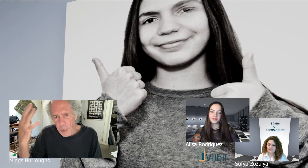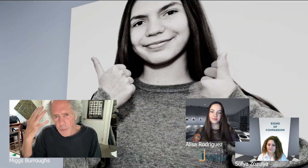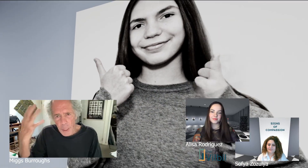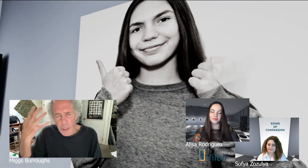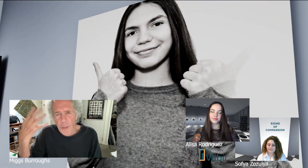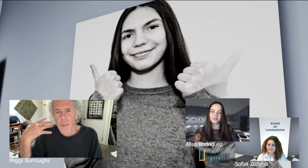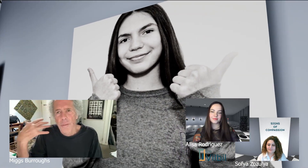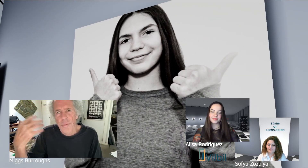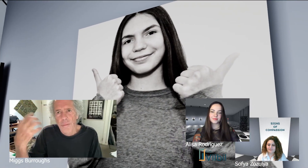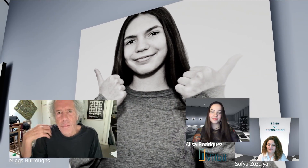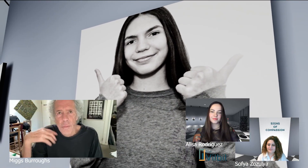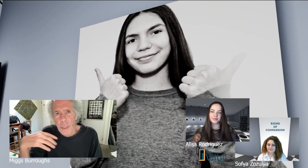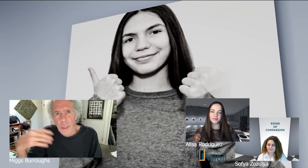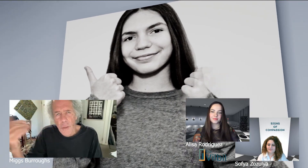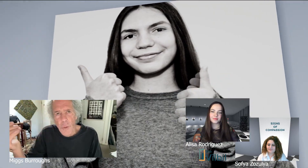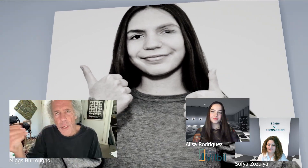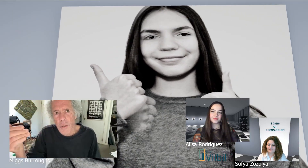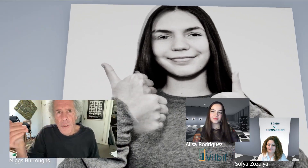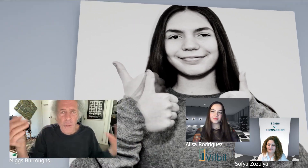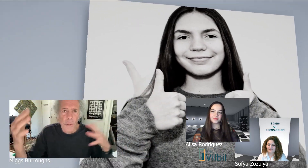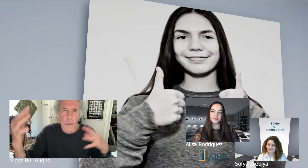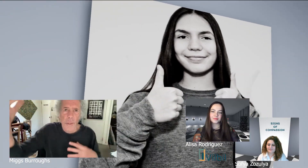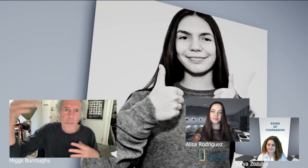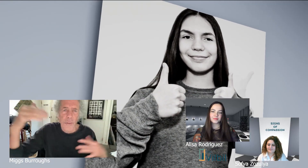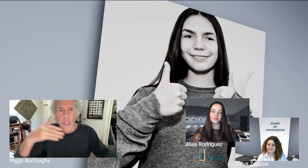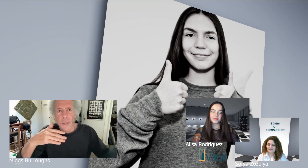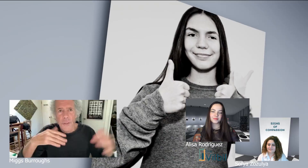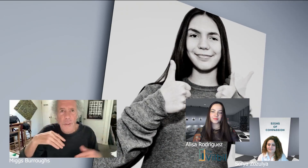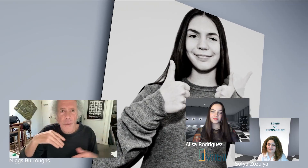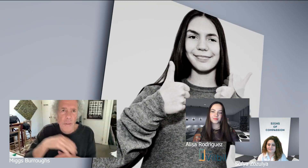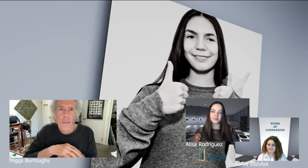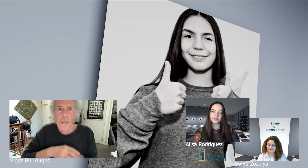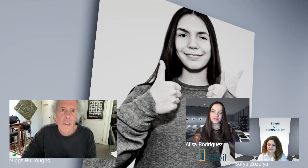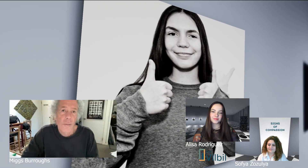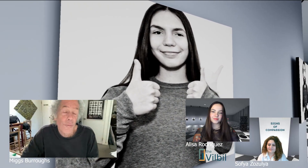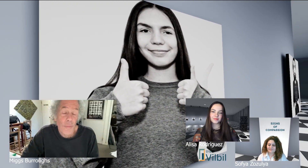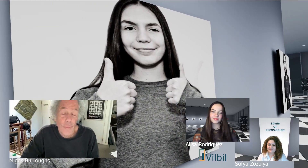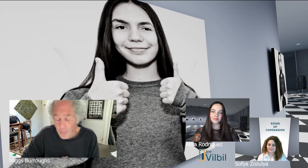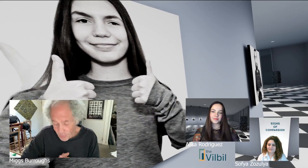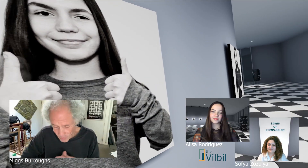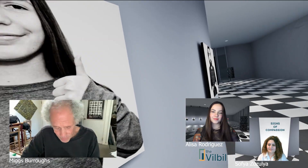came together in that way, all these little different things.